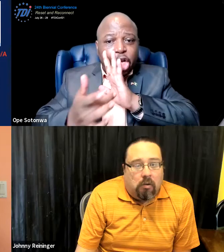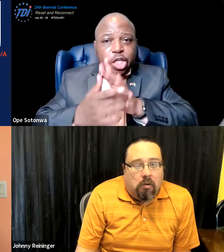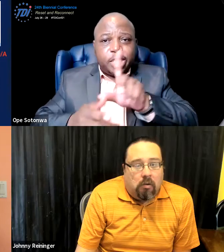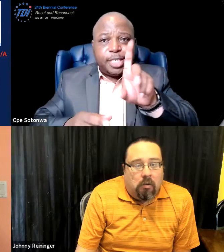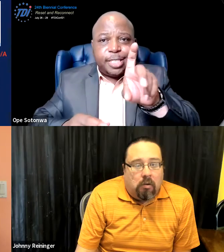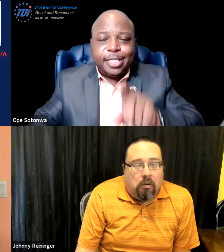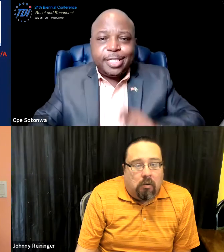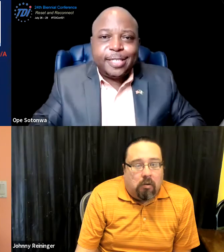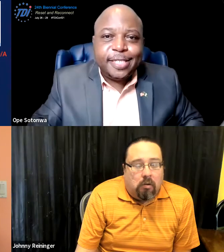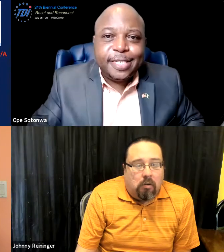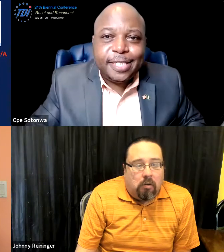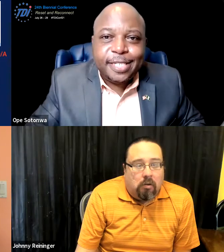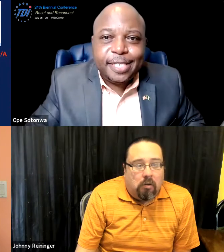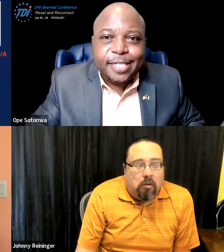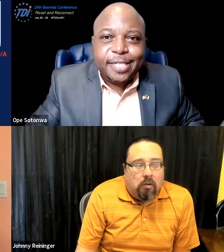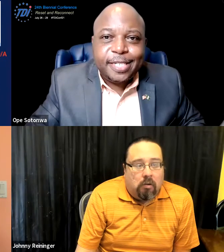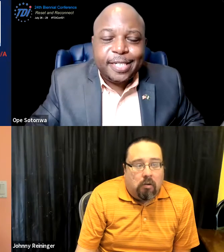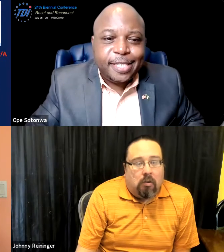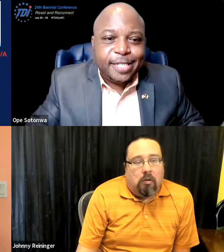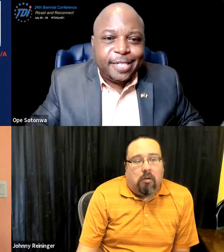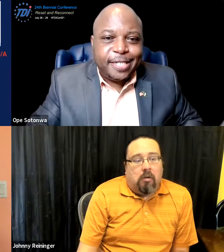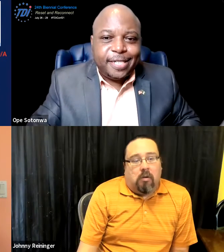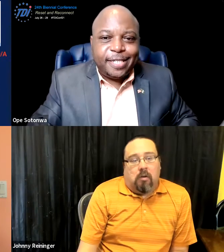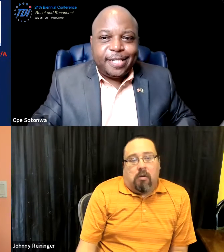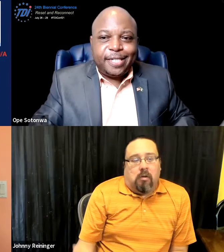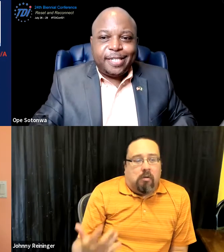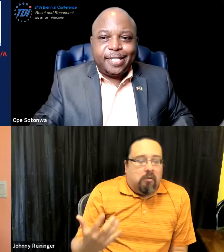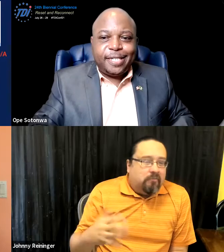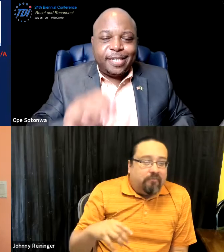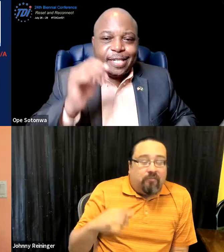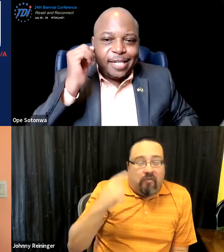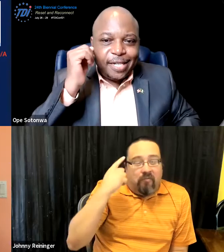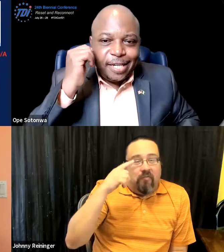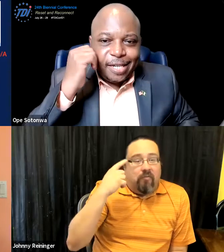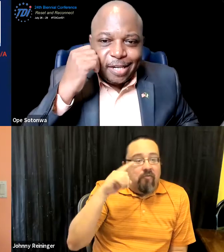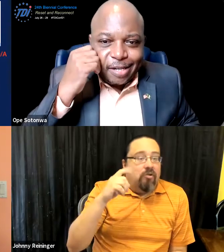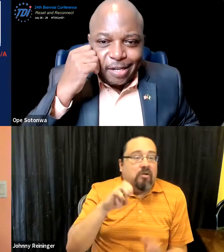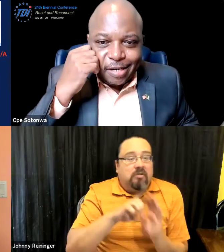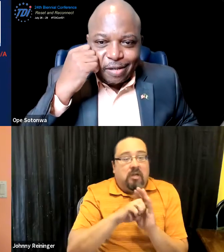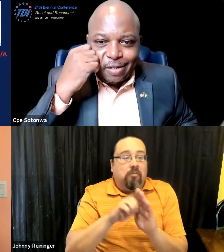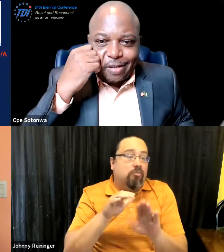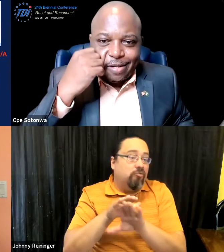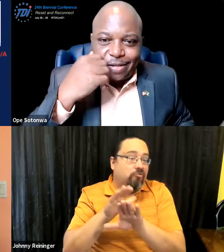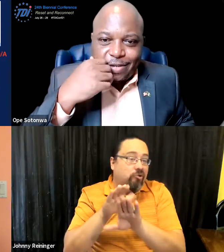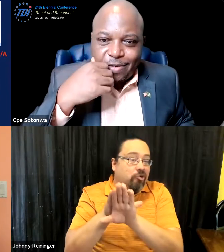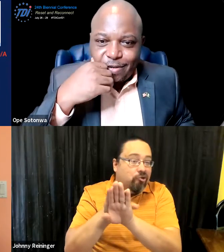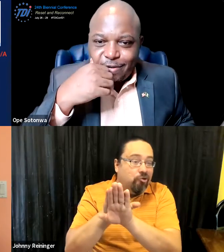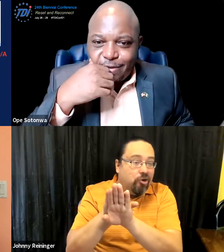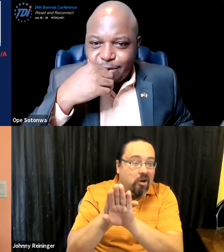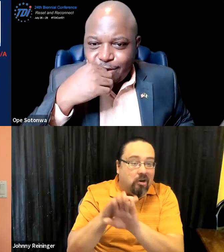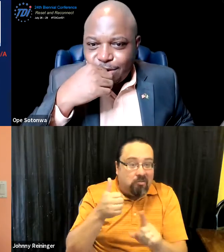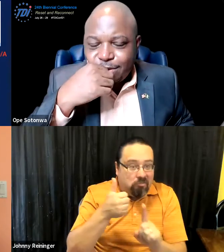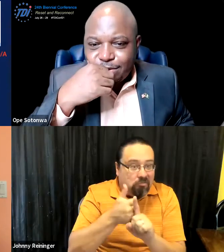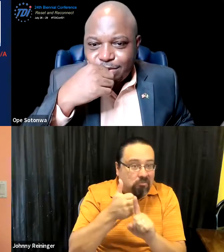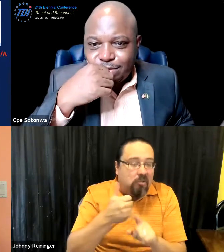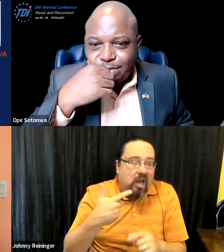Does that make sense? I mean, through technology, isn't that an easier way to access? This is Johnny. So an